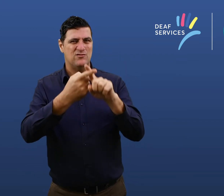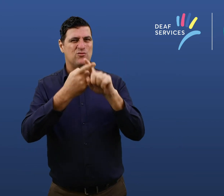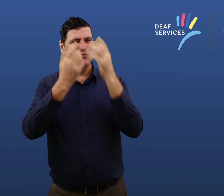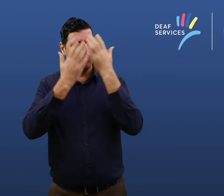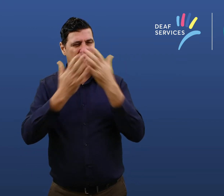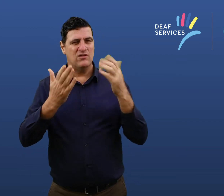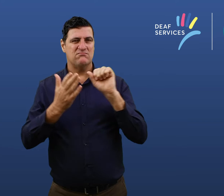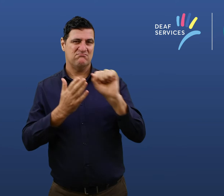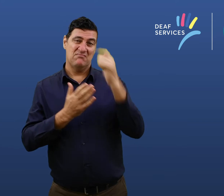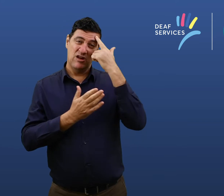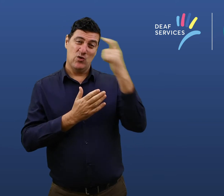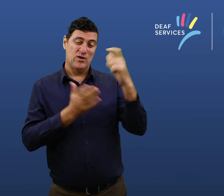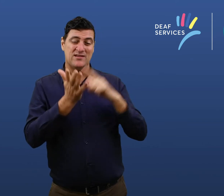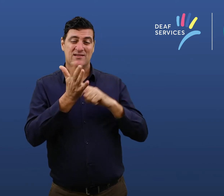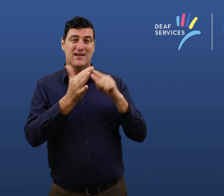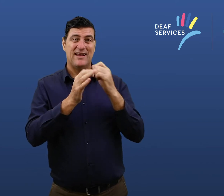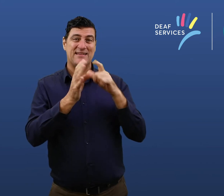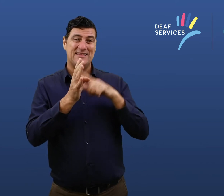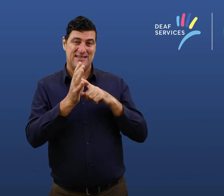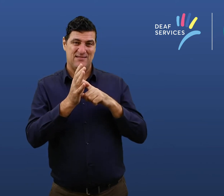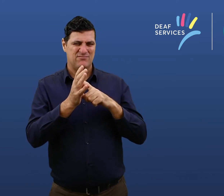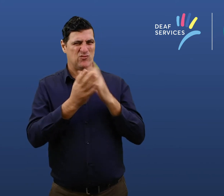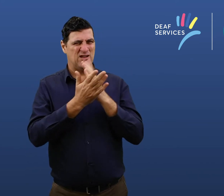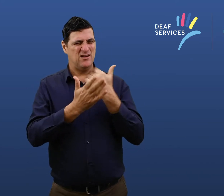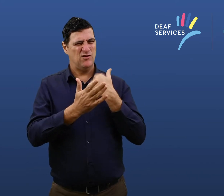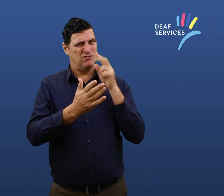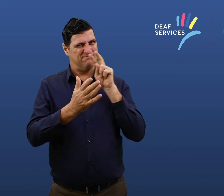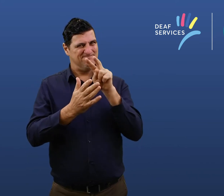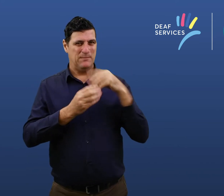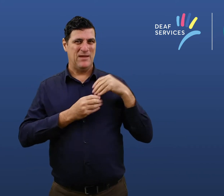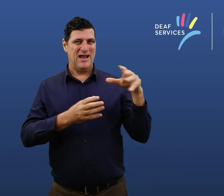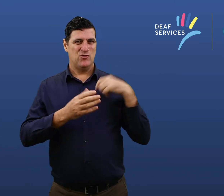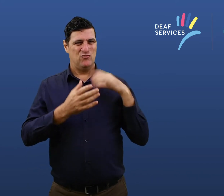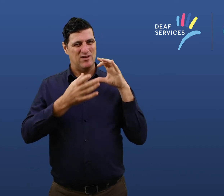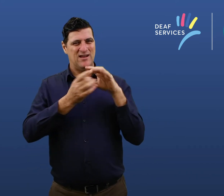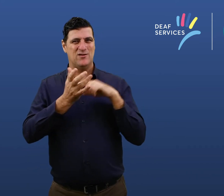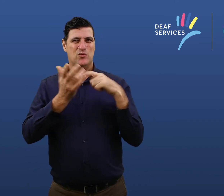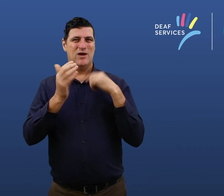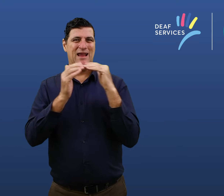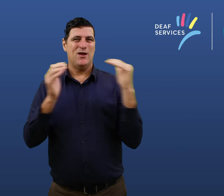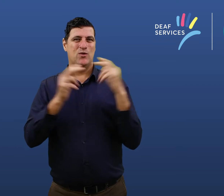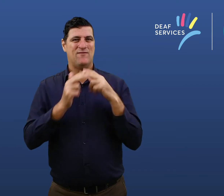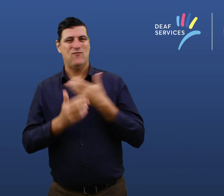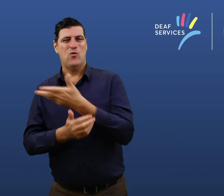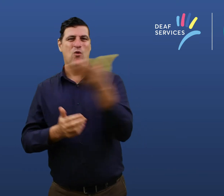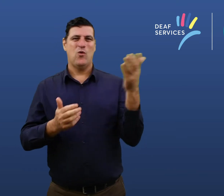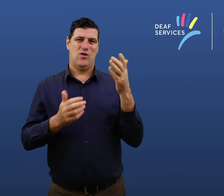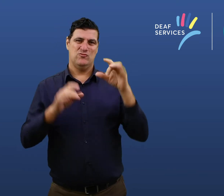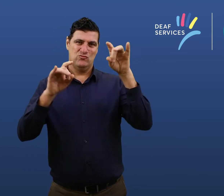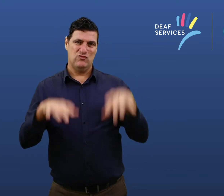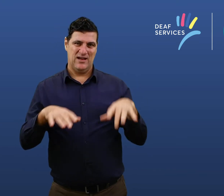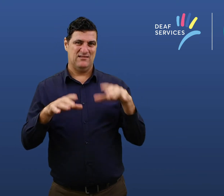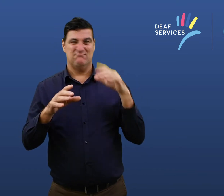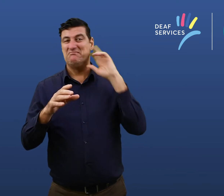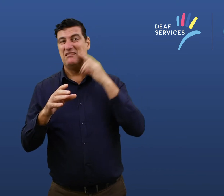organisation. We want to continue to honour Leonie's legacy. We saw her passion in regards to